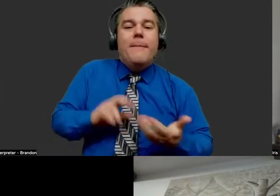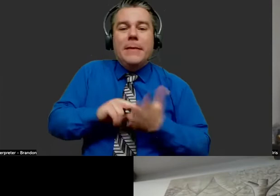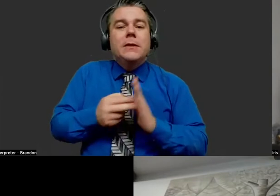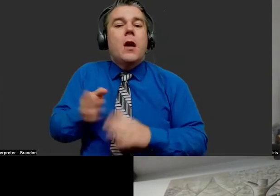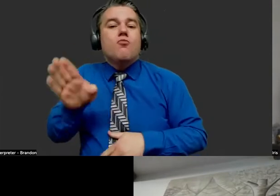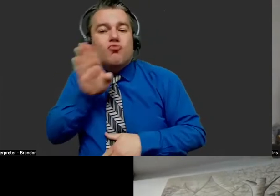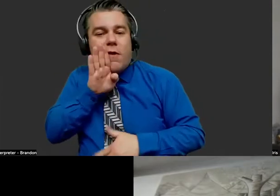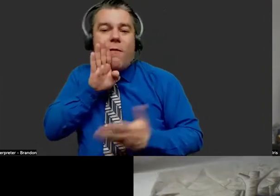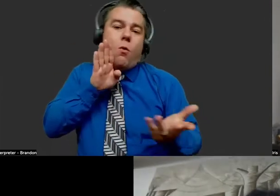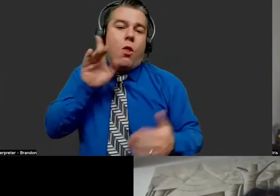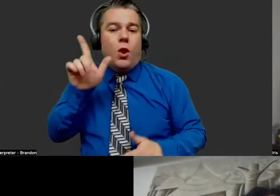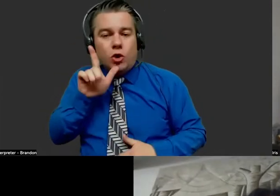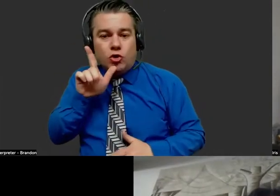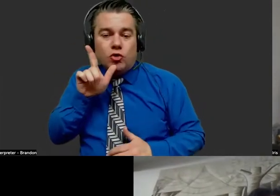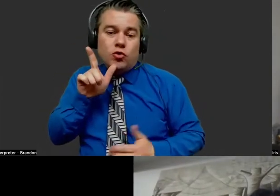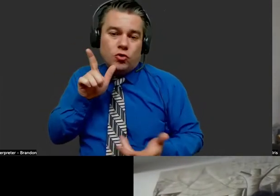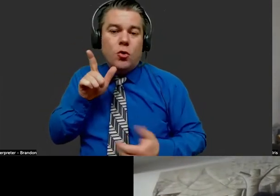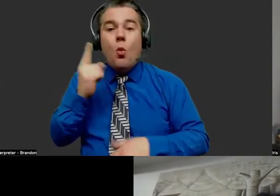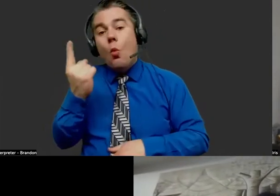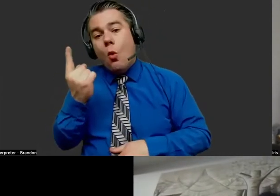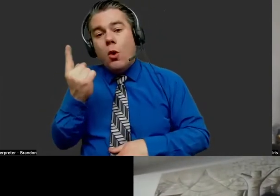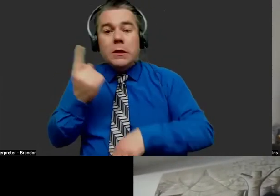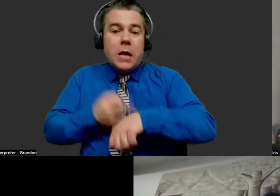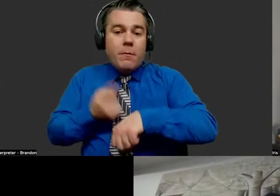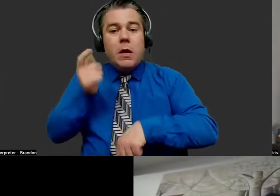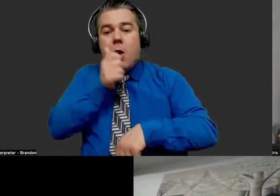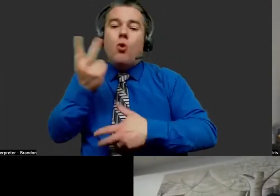love Metaburn. I just can't take, I don't take it while I'm pregnant. So.